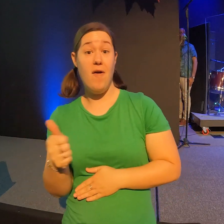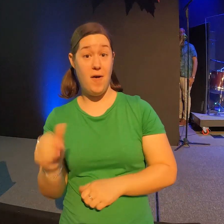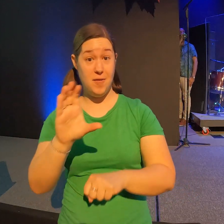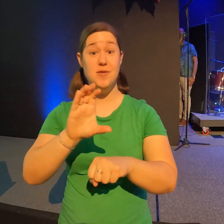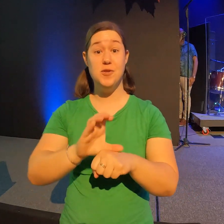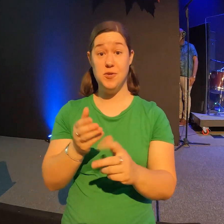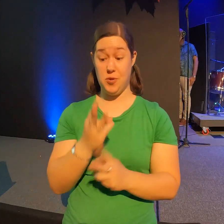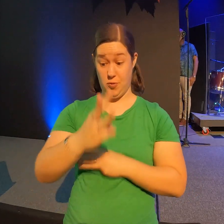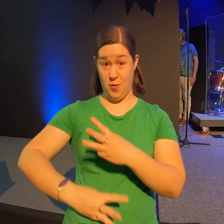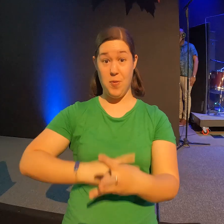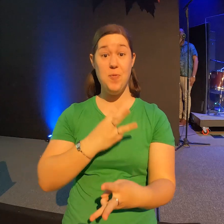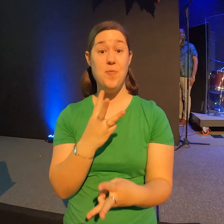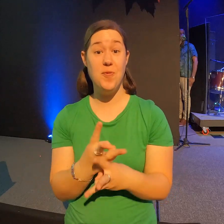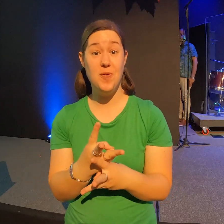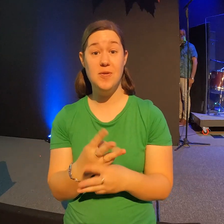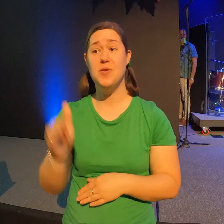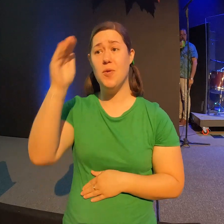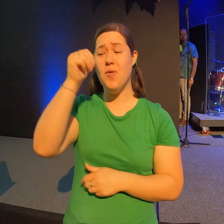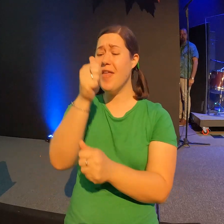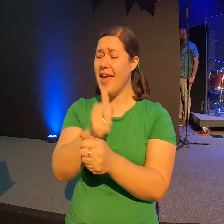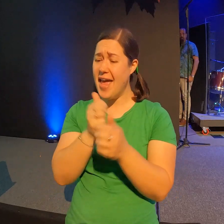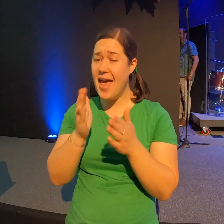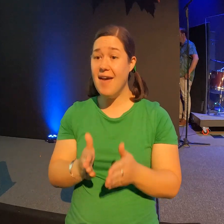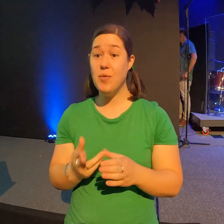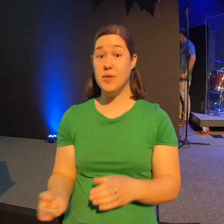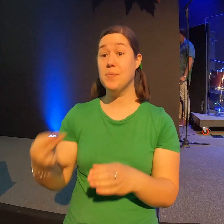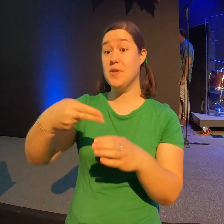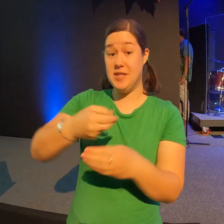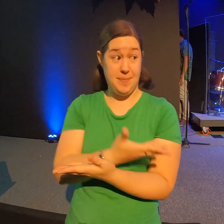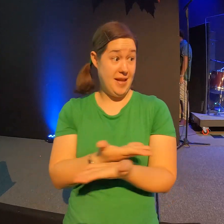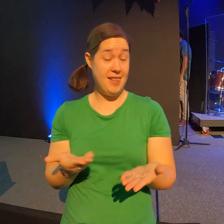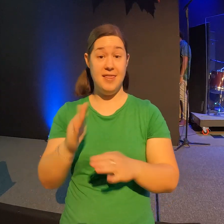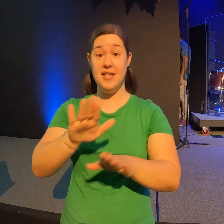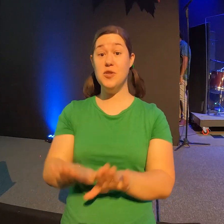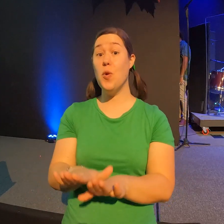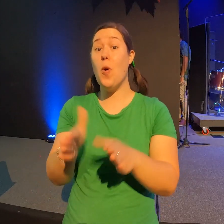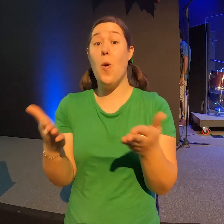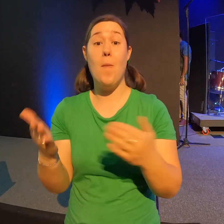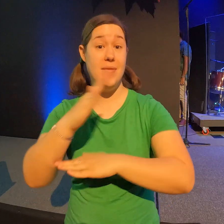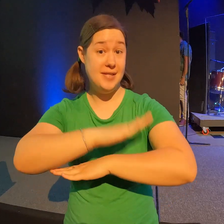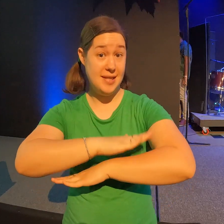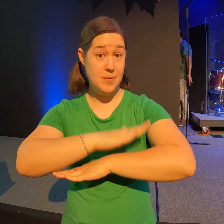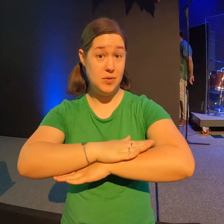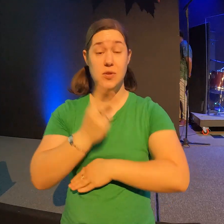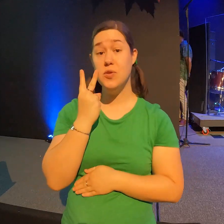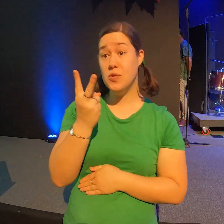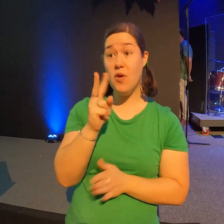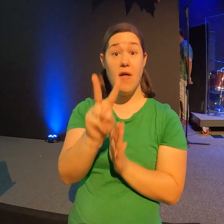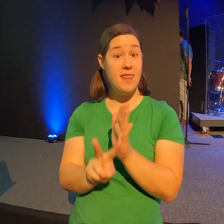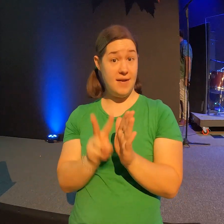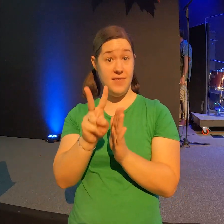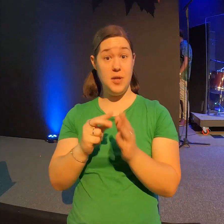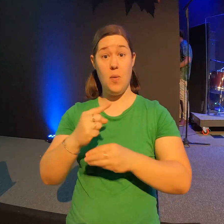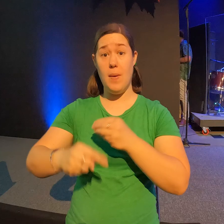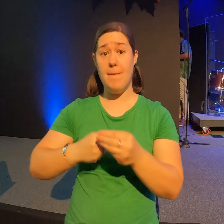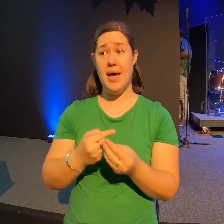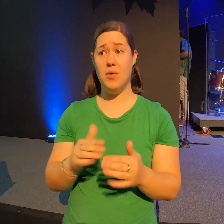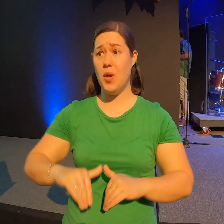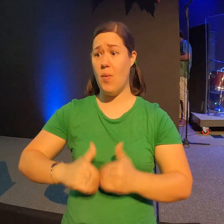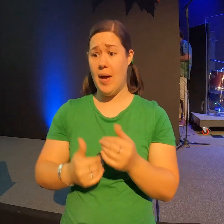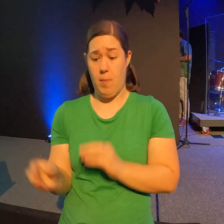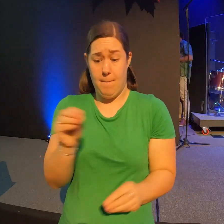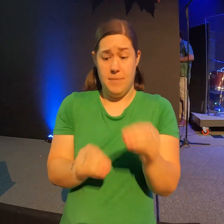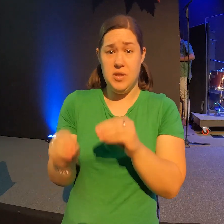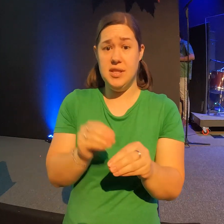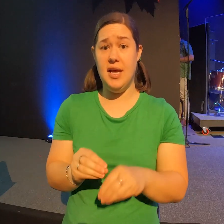everyone is part of this open table. As you saw that video about how to assemble flood buckets, hopefully you're seeing around the campus